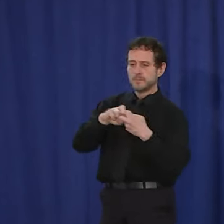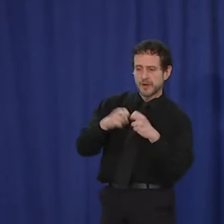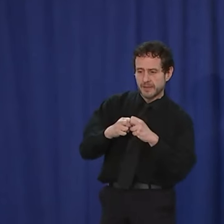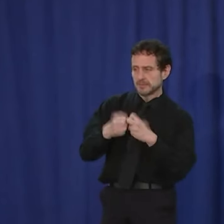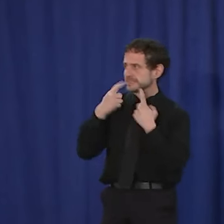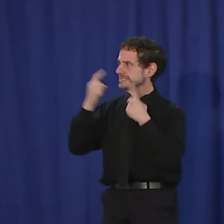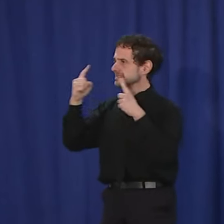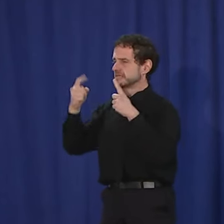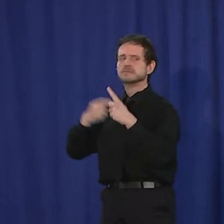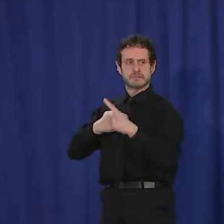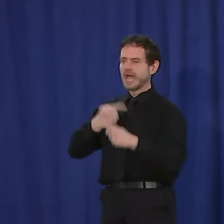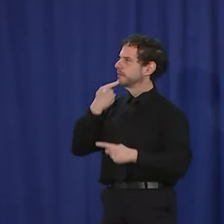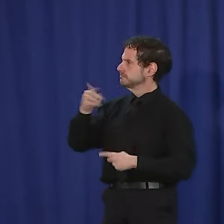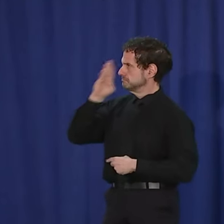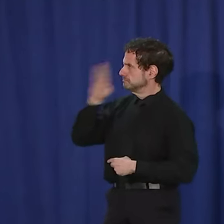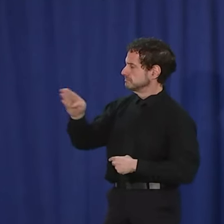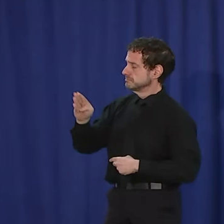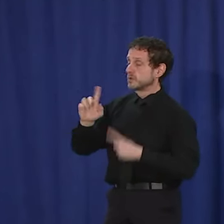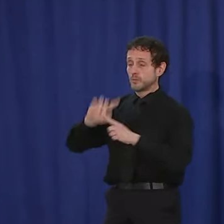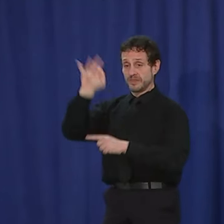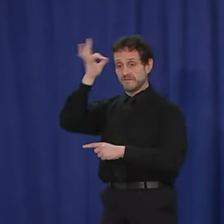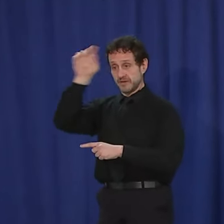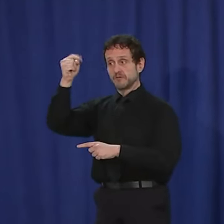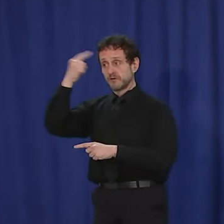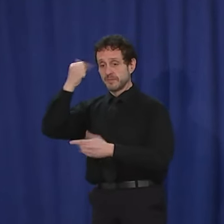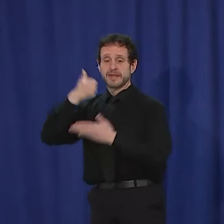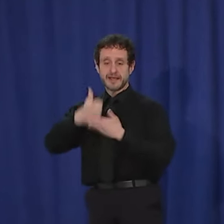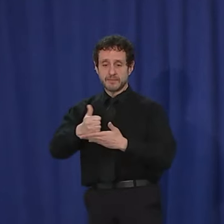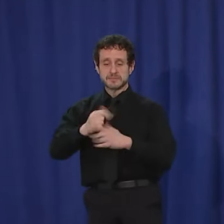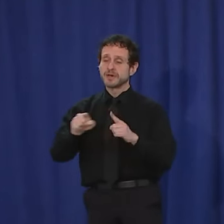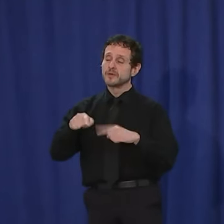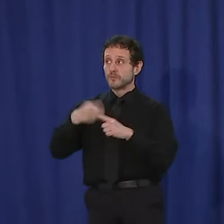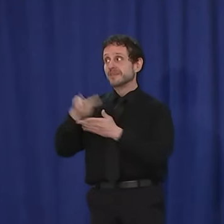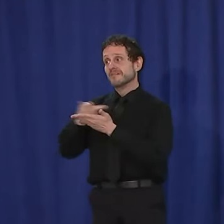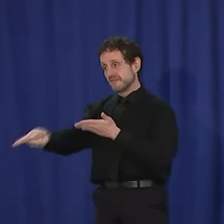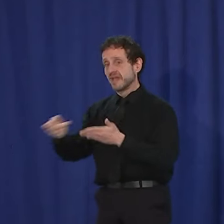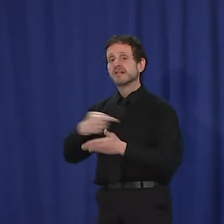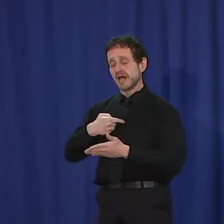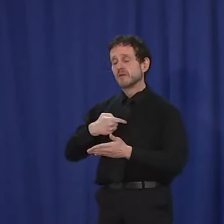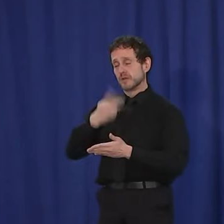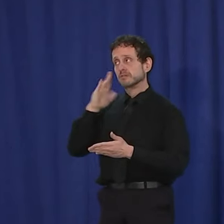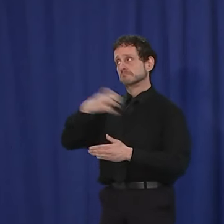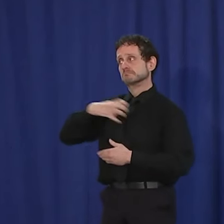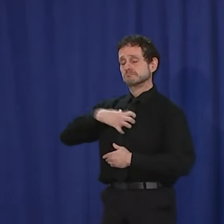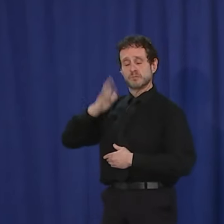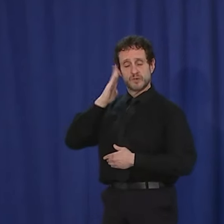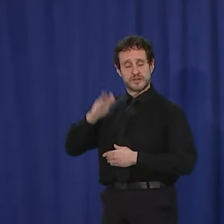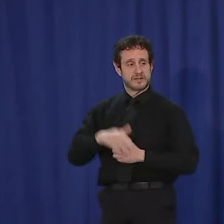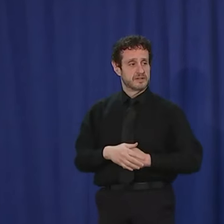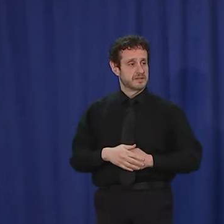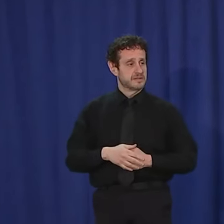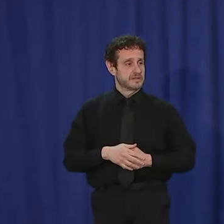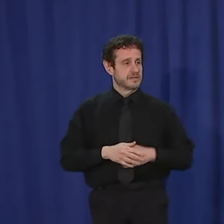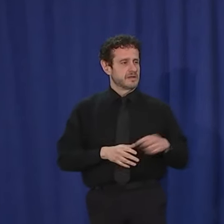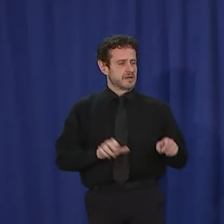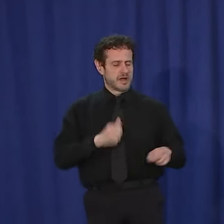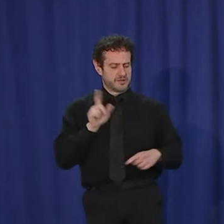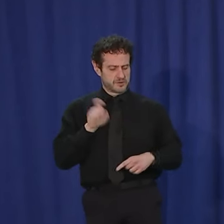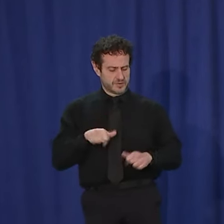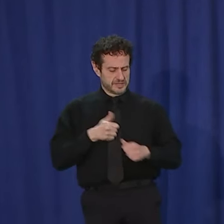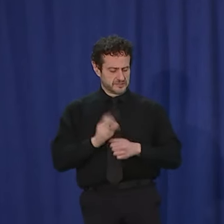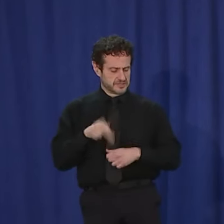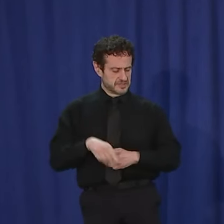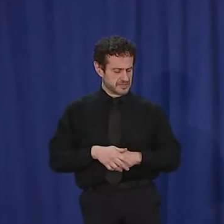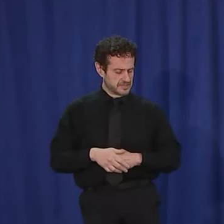federal government has stepped up, but also when they have failed. Follow-up question from Telemundo for clarity.